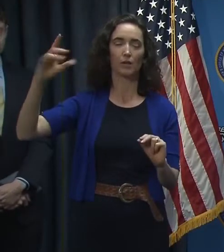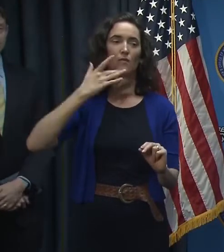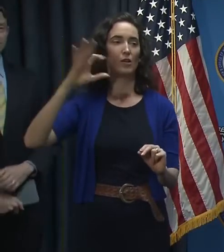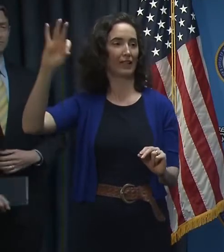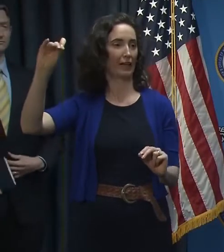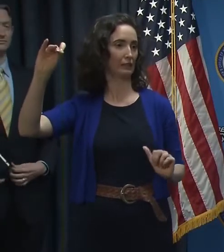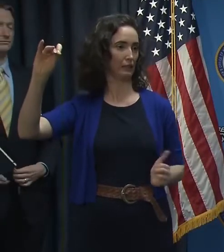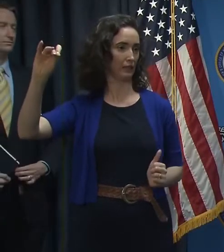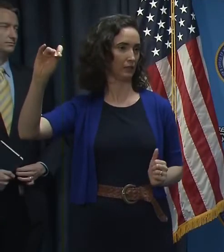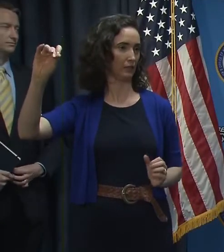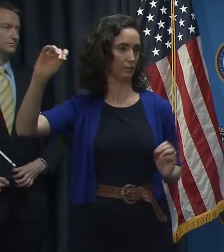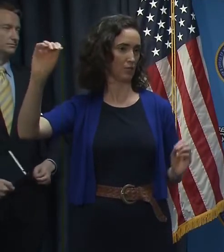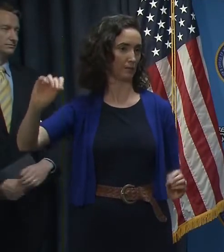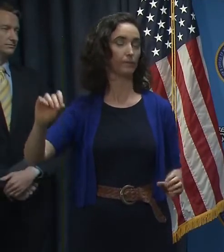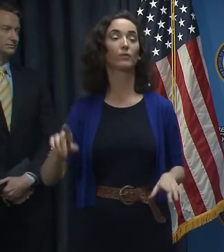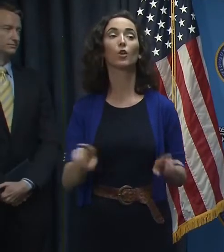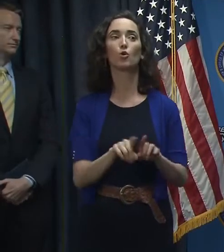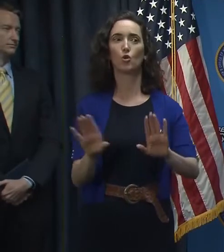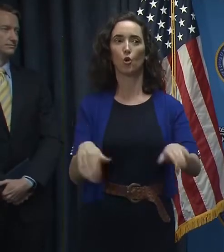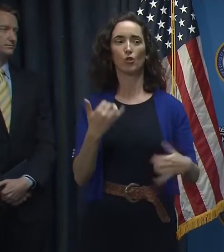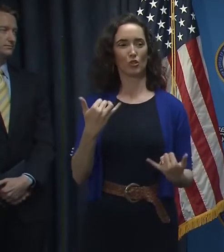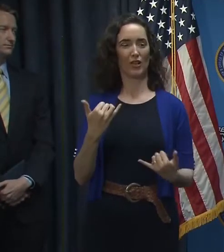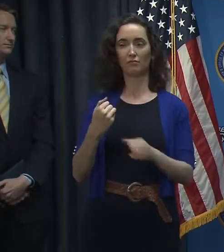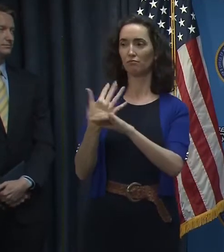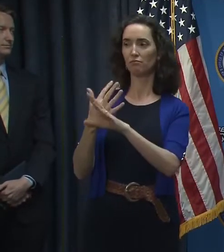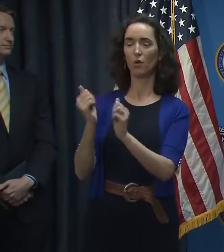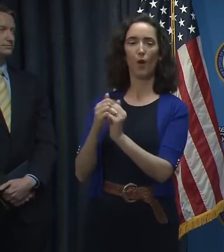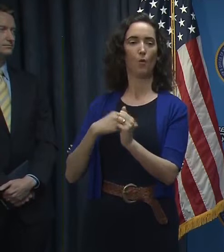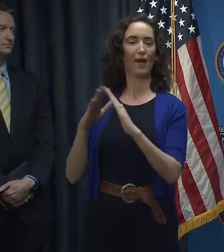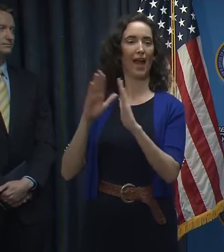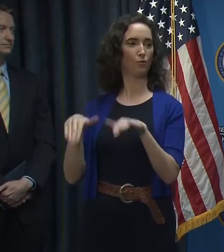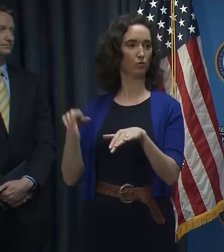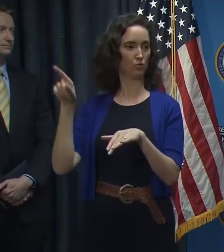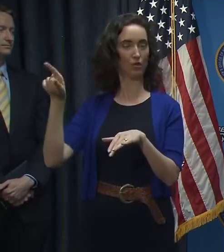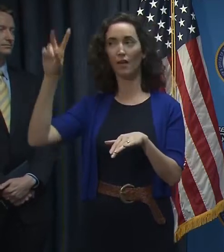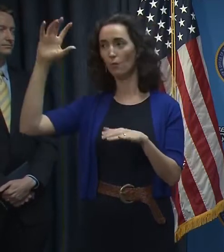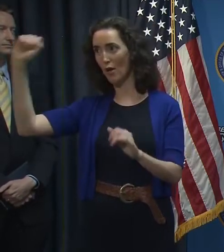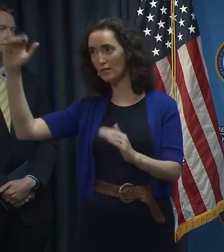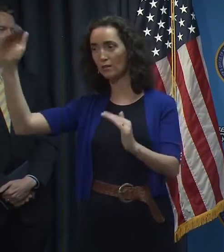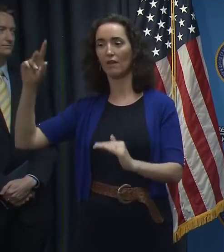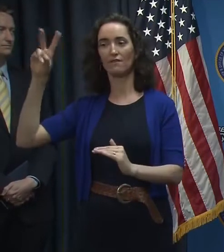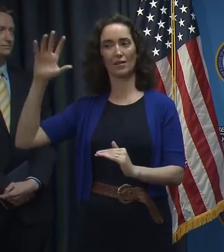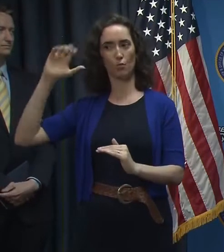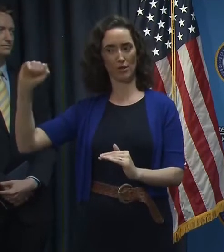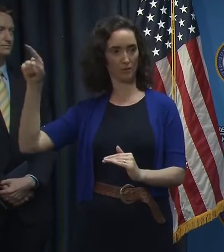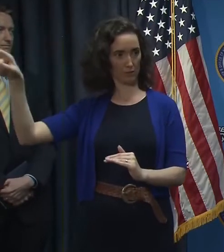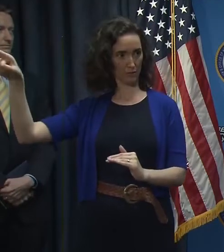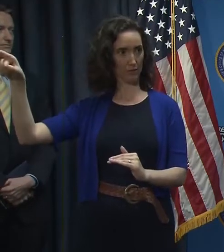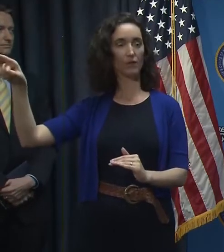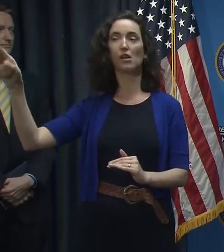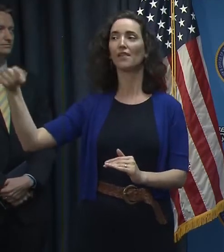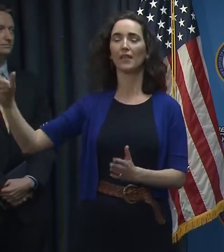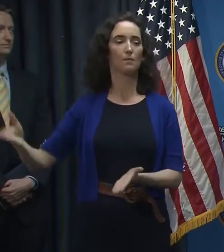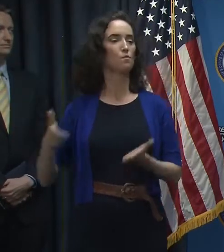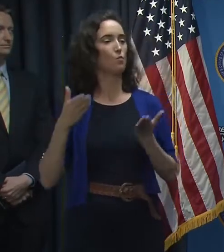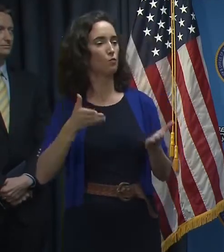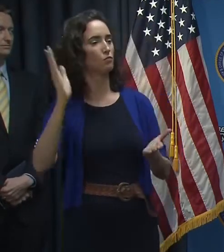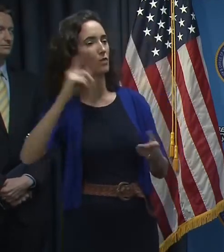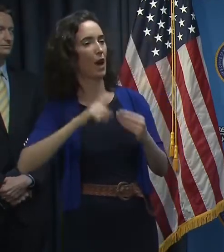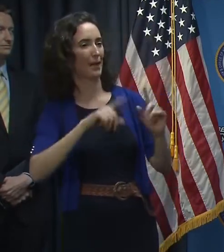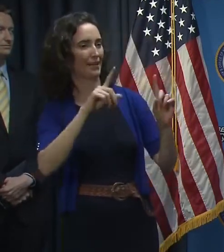Force conference, telephone conference that we had, video conference, with the President and the Vice President, they presented on testing.